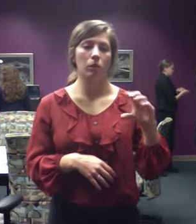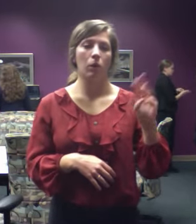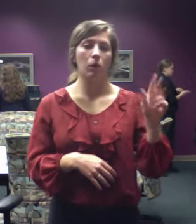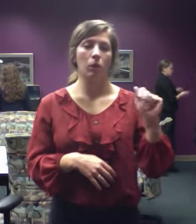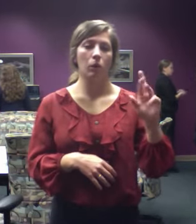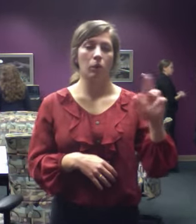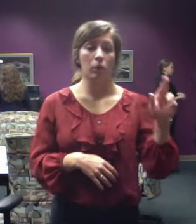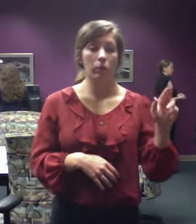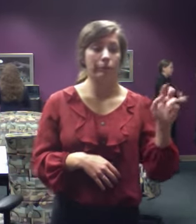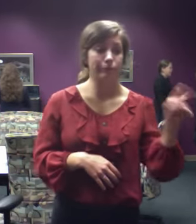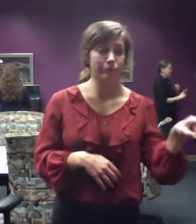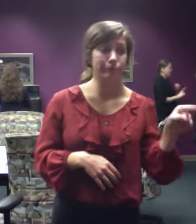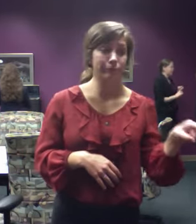music, their poetry,